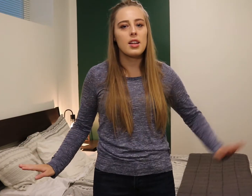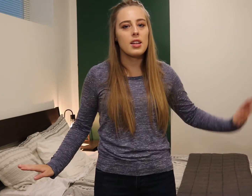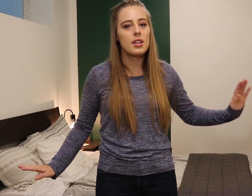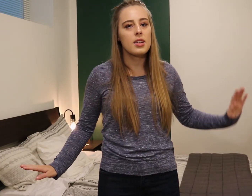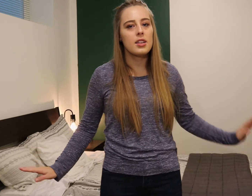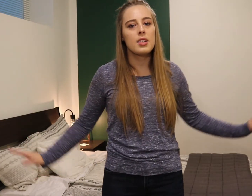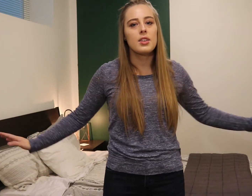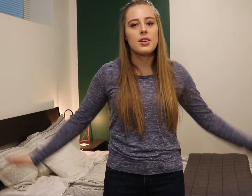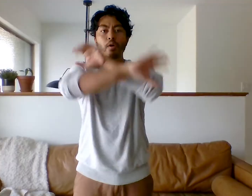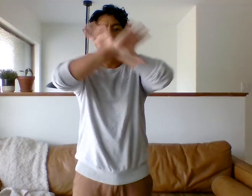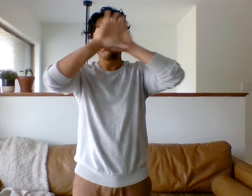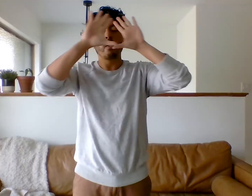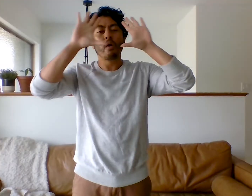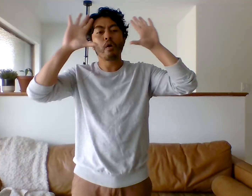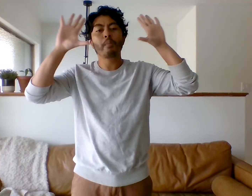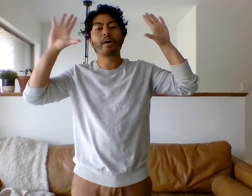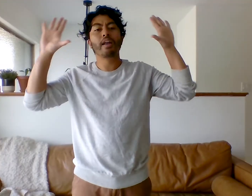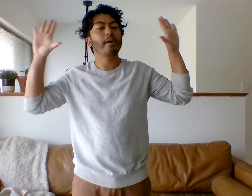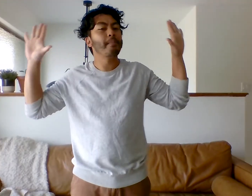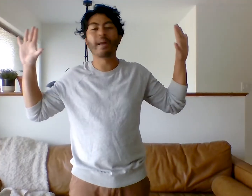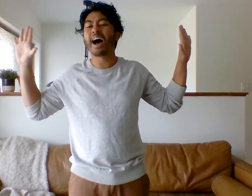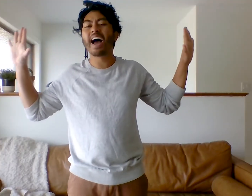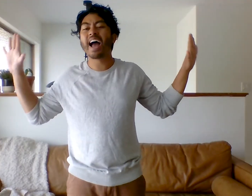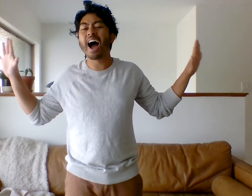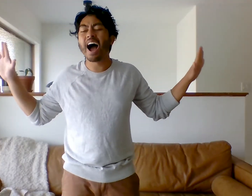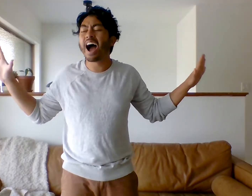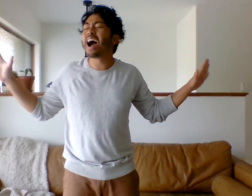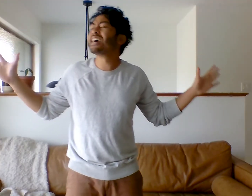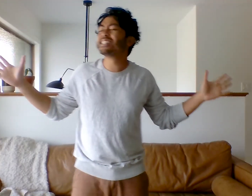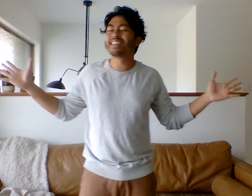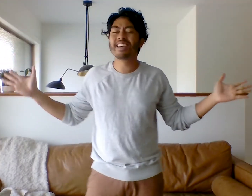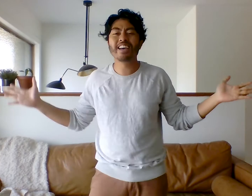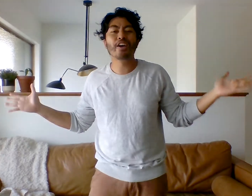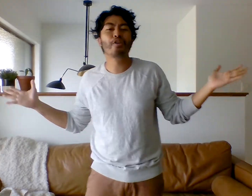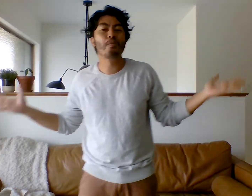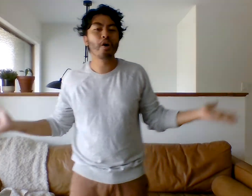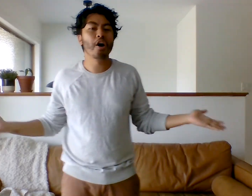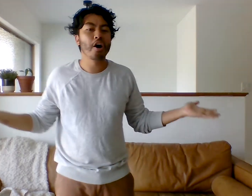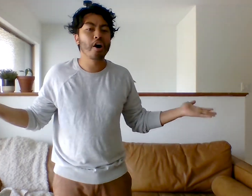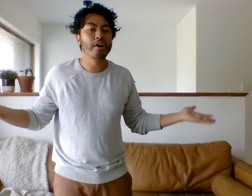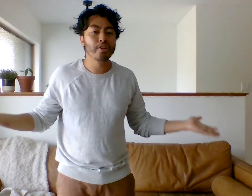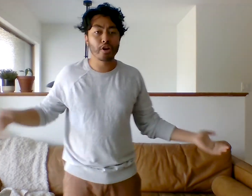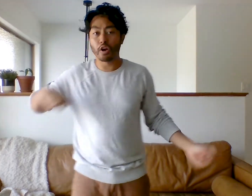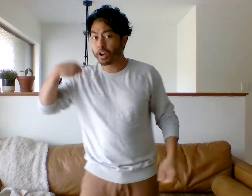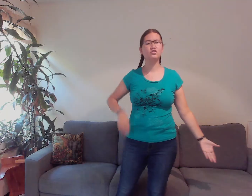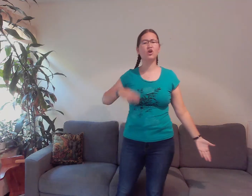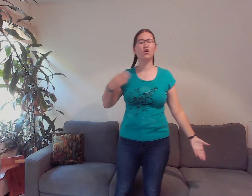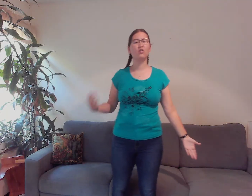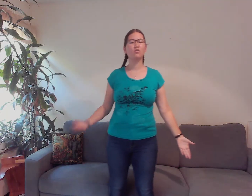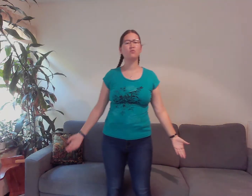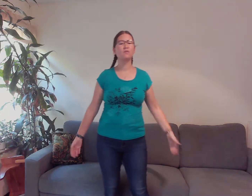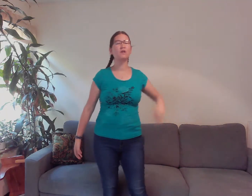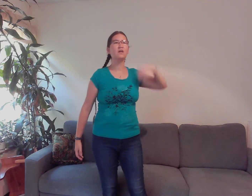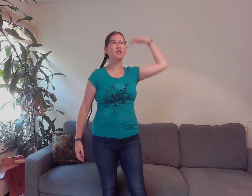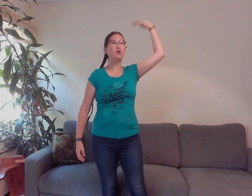you Open up my eyes in wonder And show me